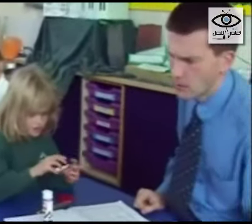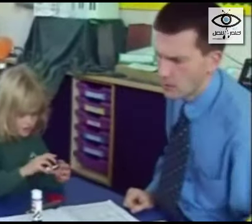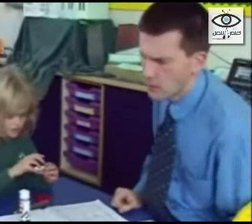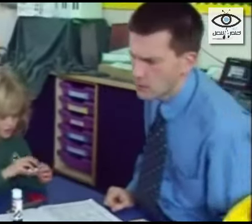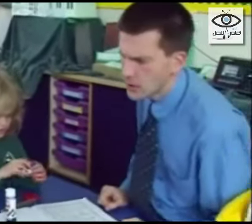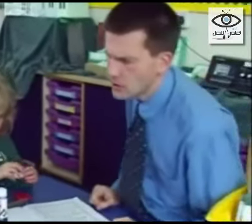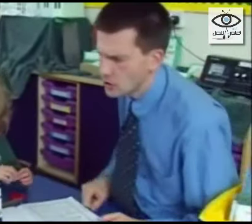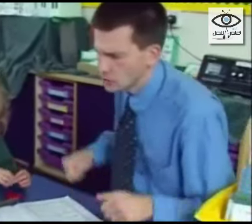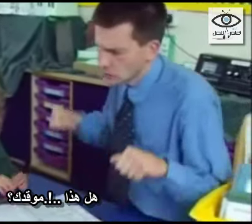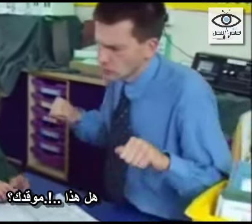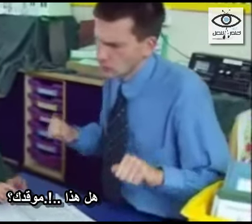So is your